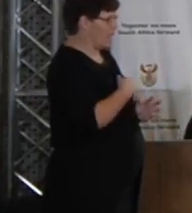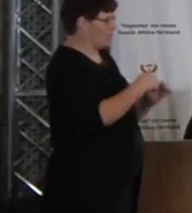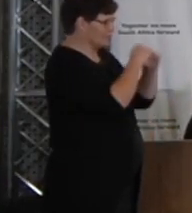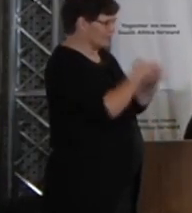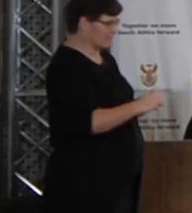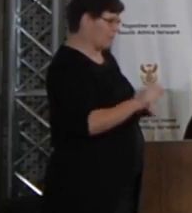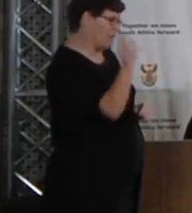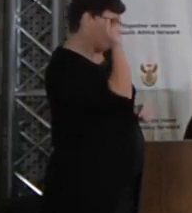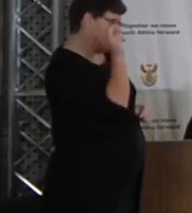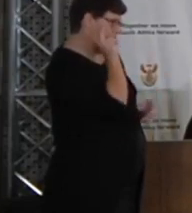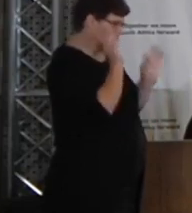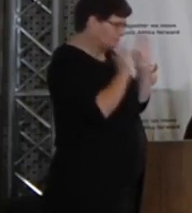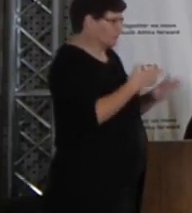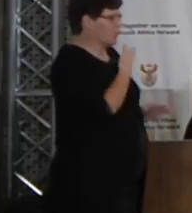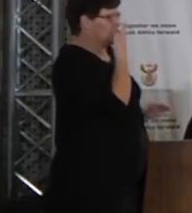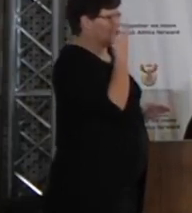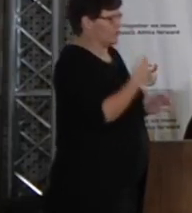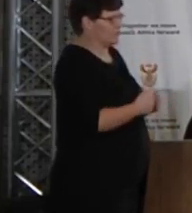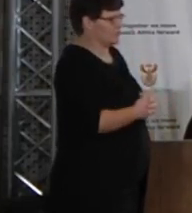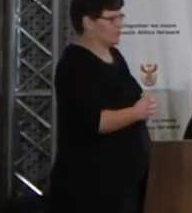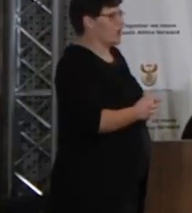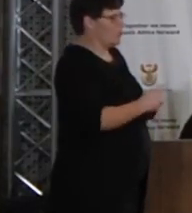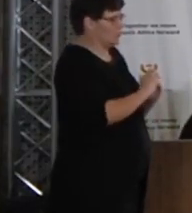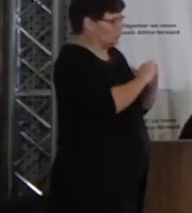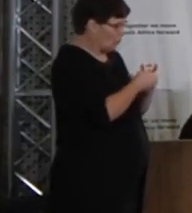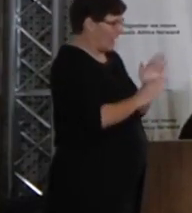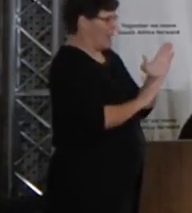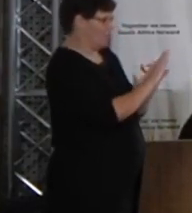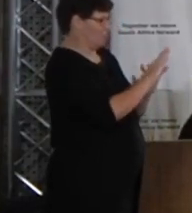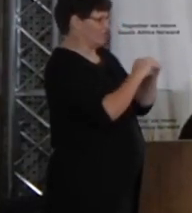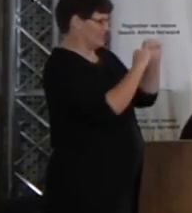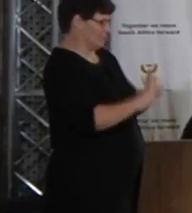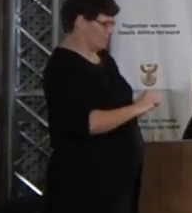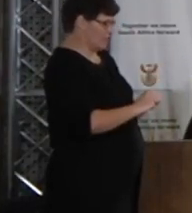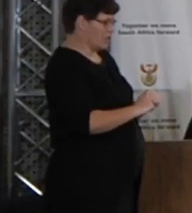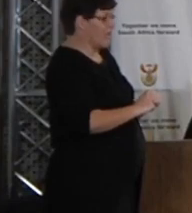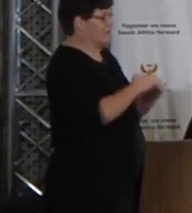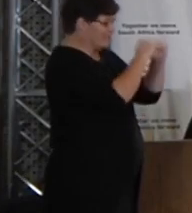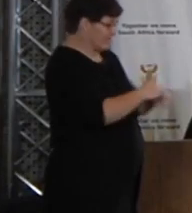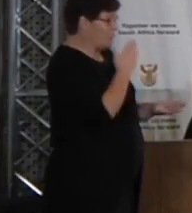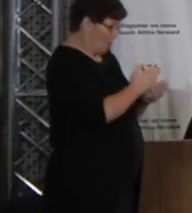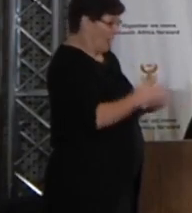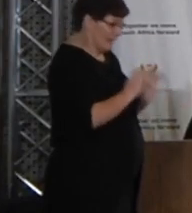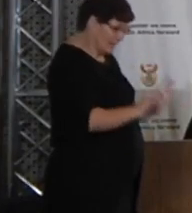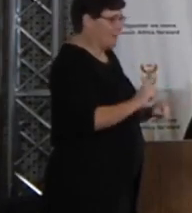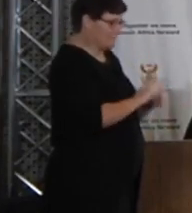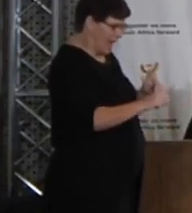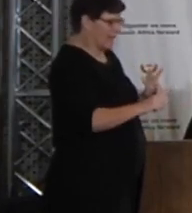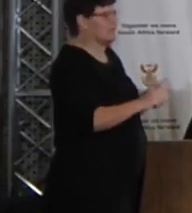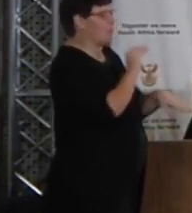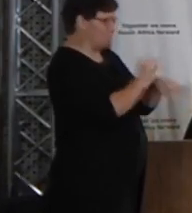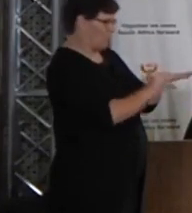that audible. We will try to improve it, but it works. What matters is that it works.